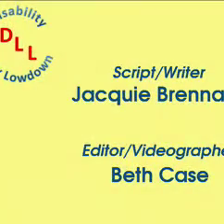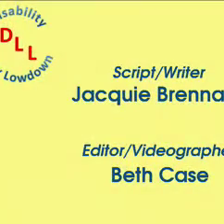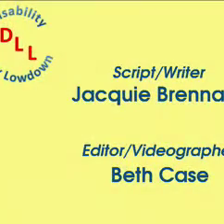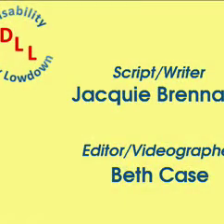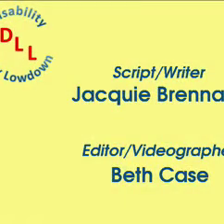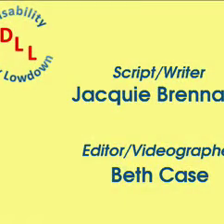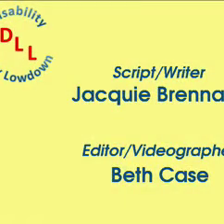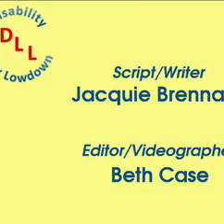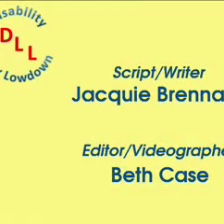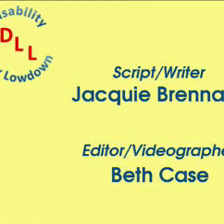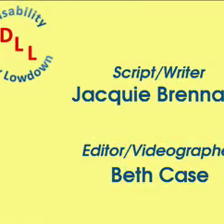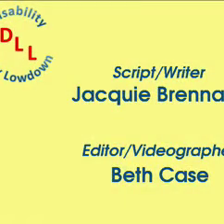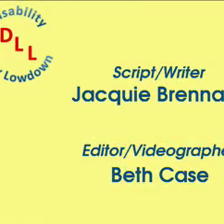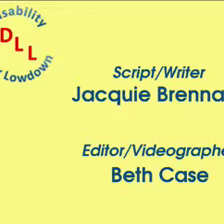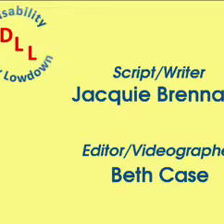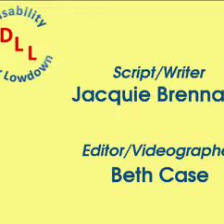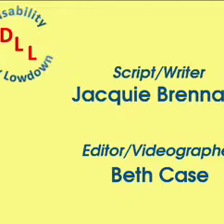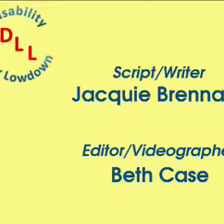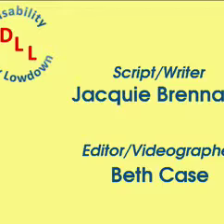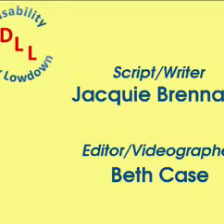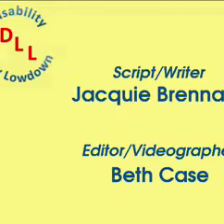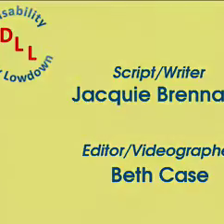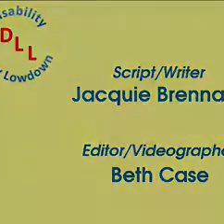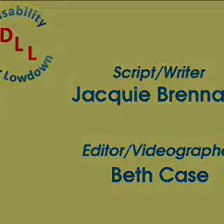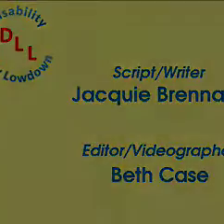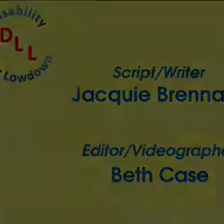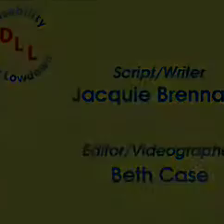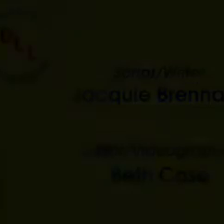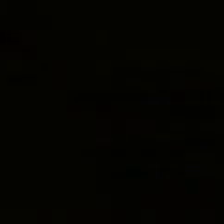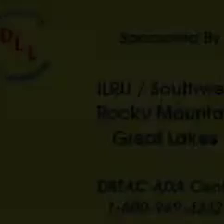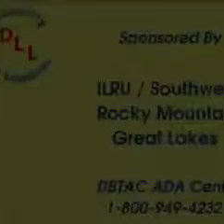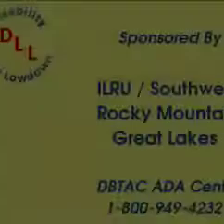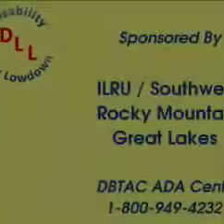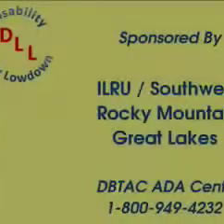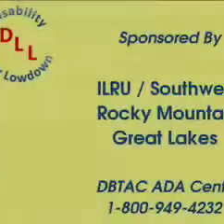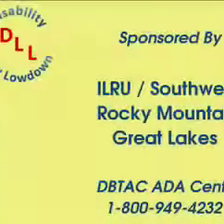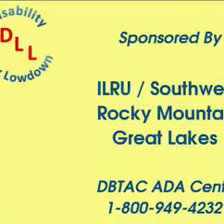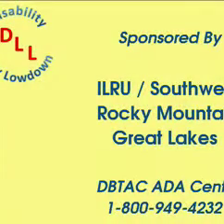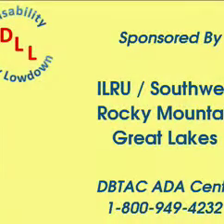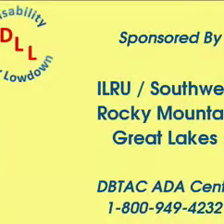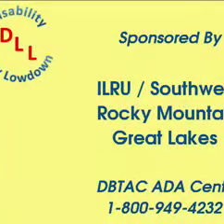Scriptwriter, Jackie Brennan. Editor-videographer, Beth Case. Sponsored by the